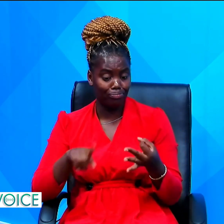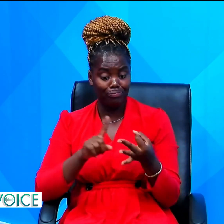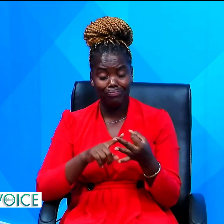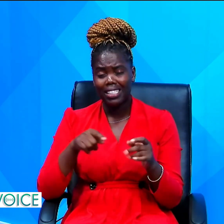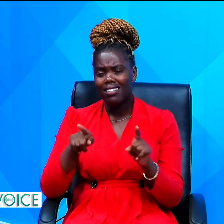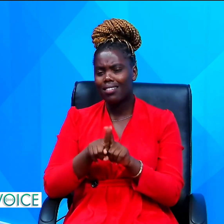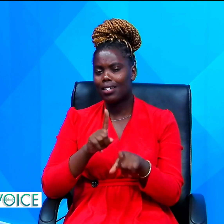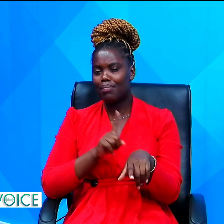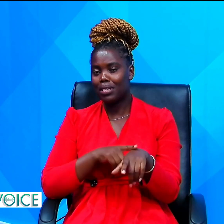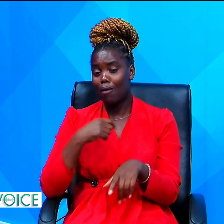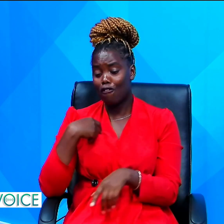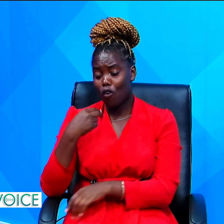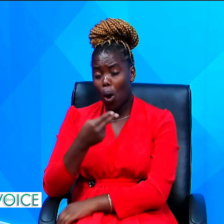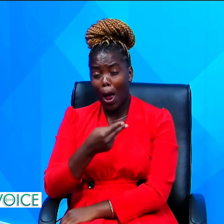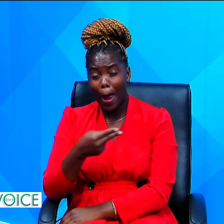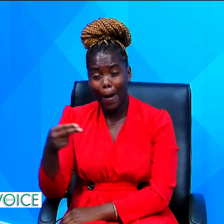it's very dangerous.